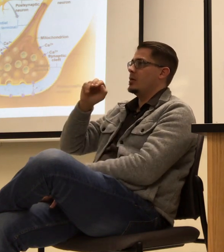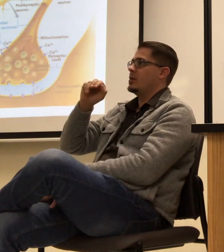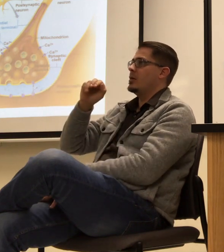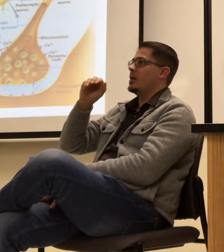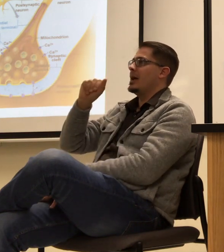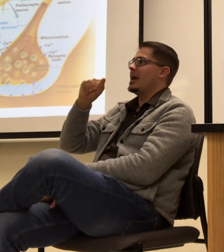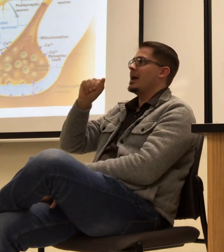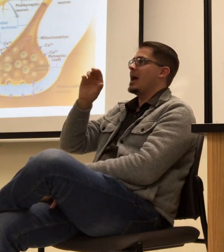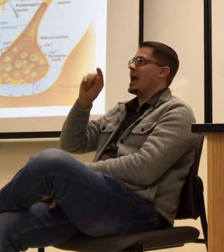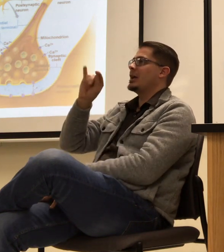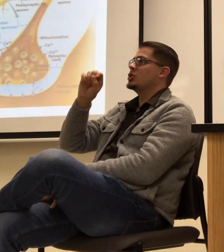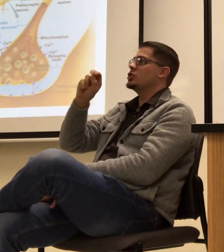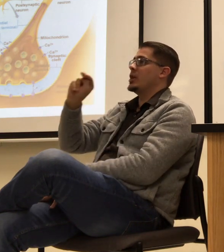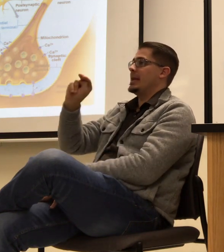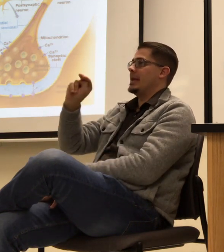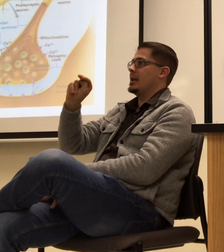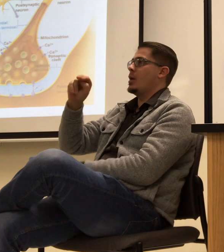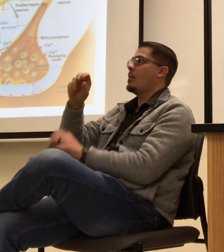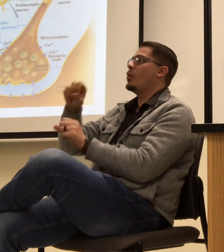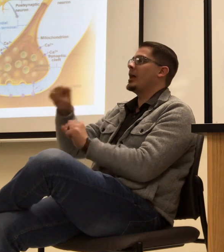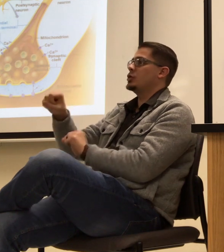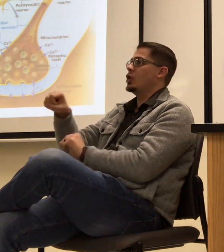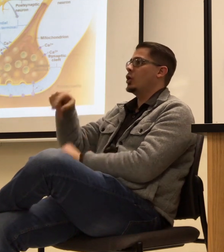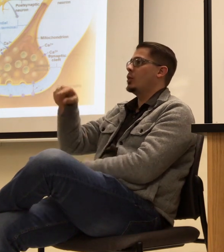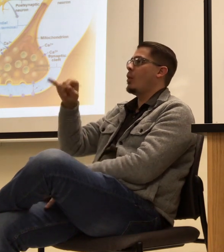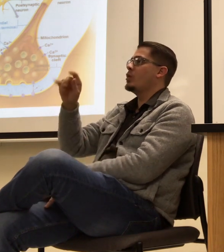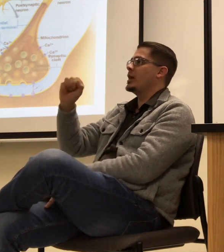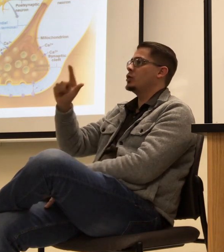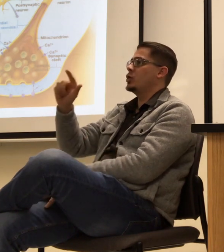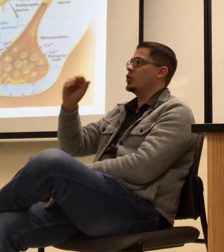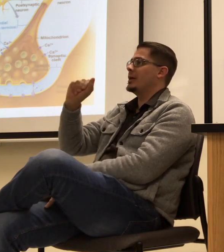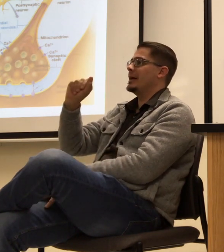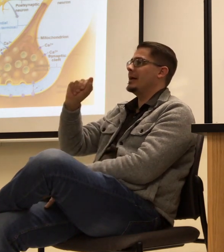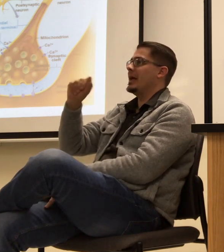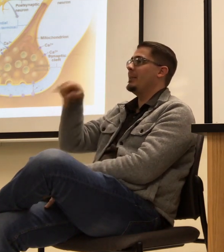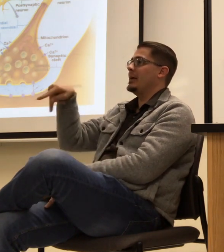ACH, into the synapse.